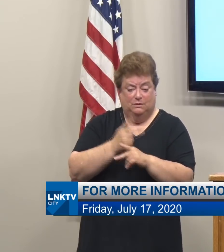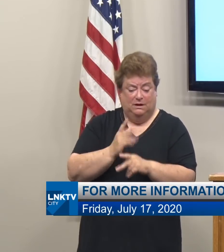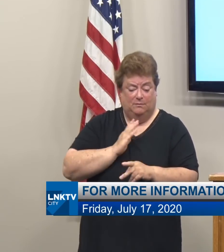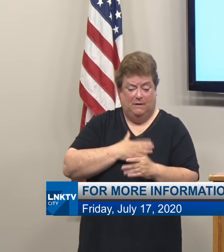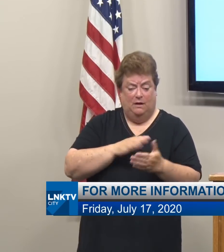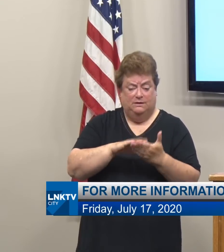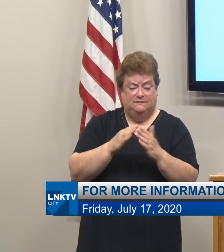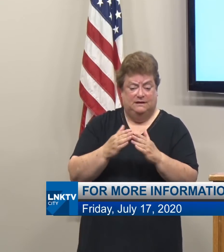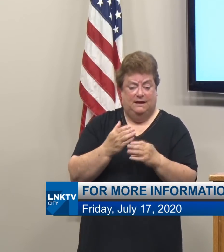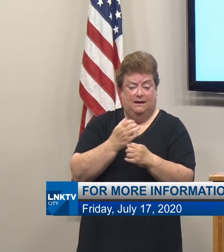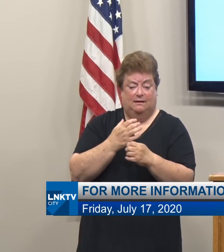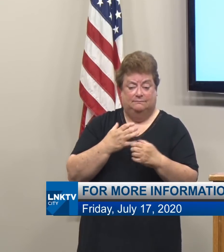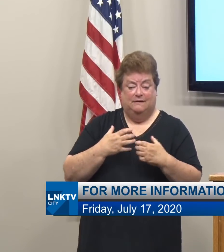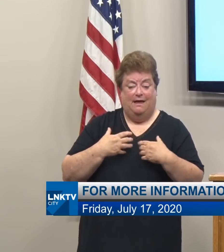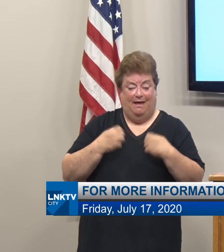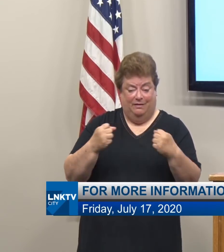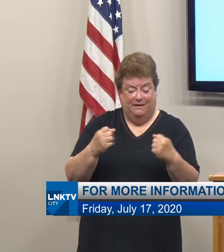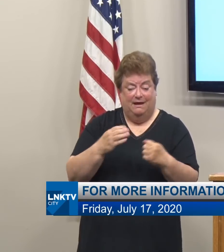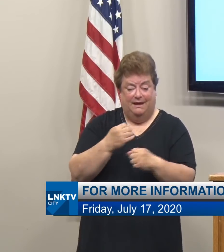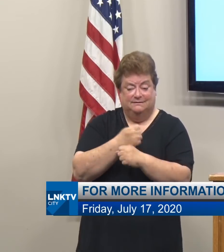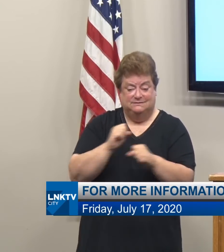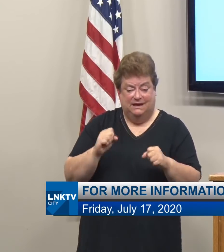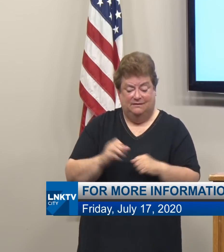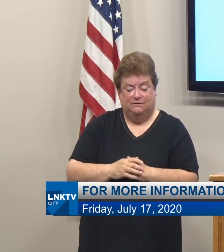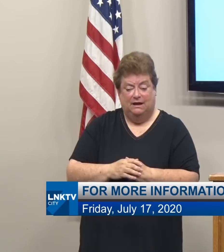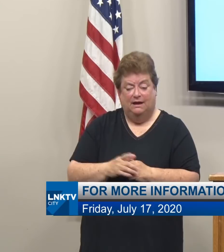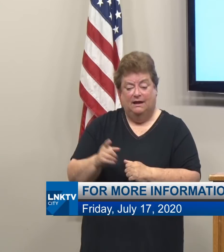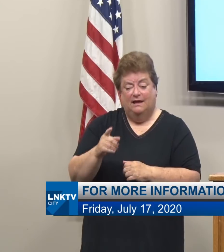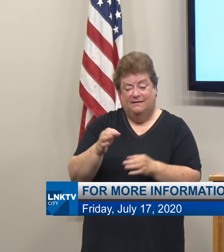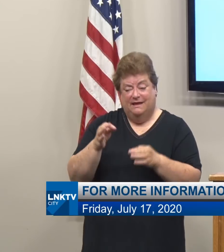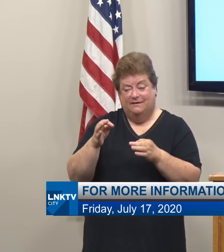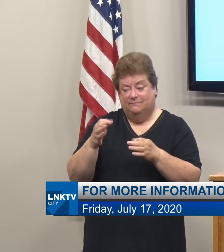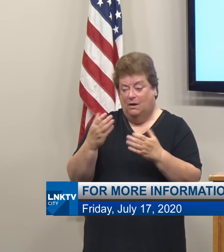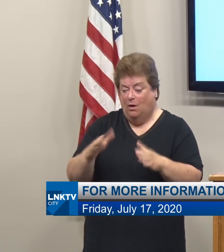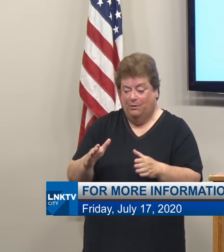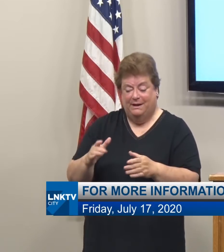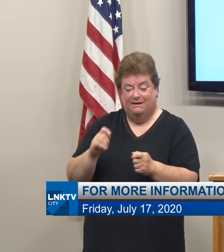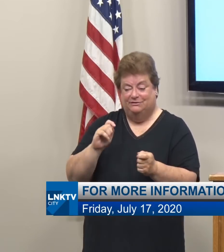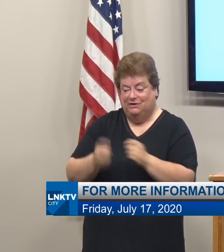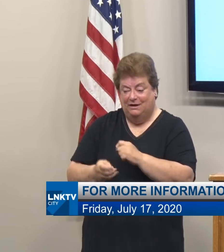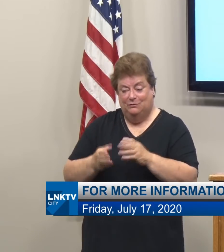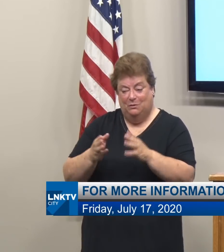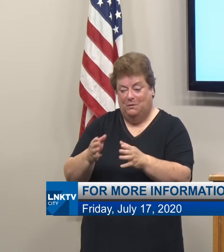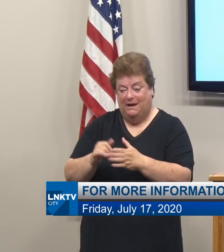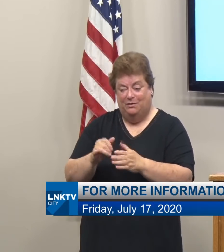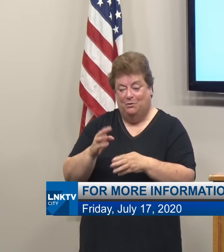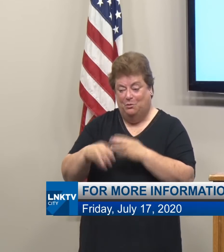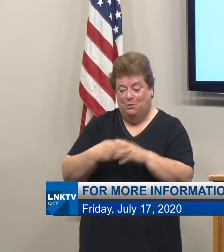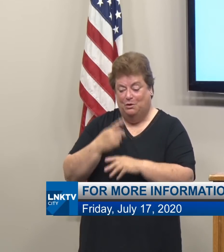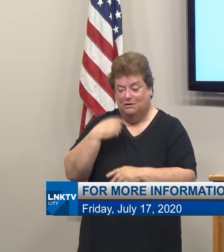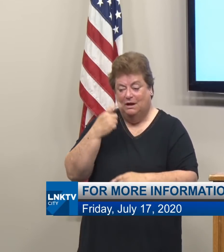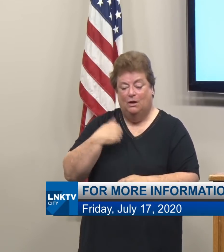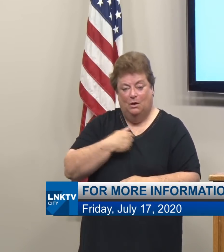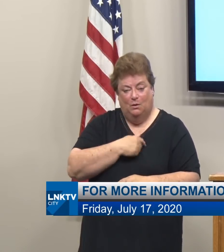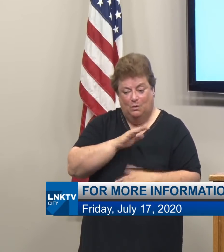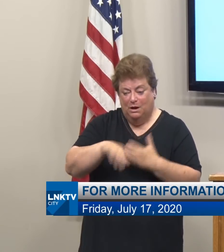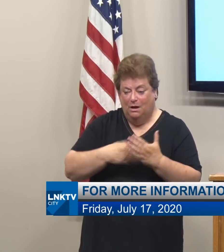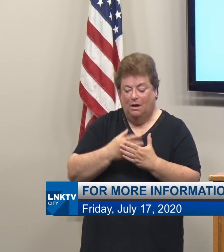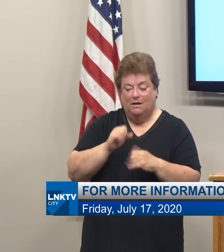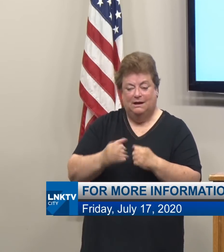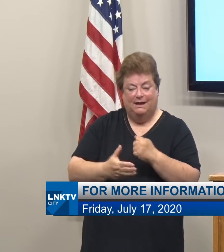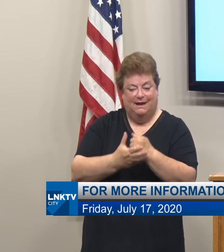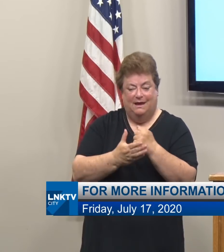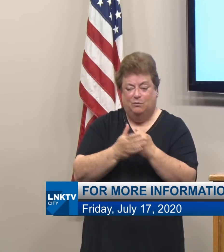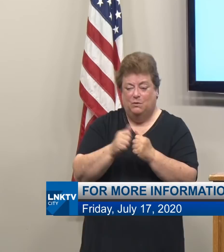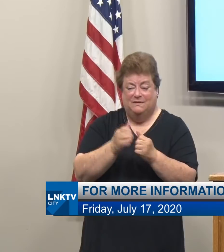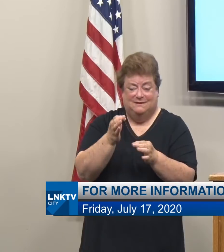for tomorrow. As COVID-19 has redefined what our world looks like, all those who are able can help slow the spread with such a simple action